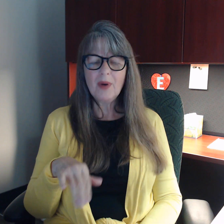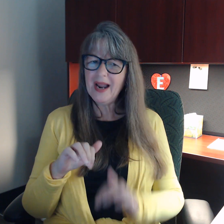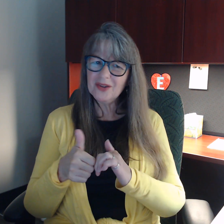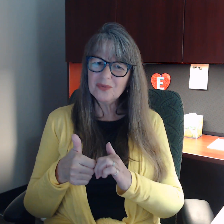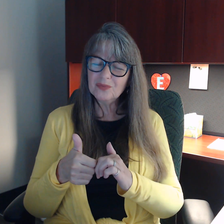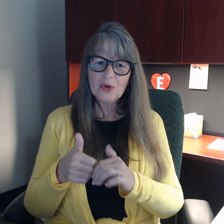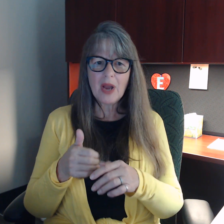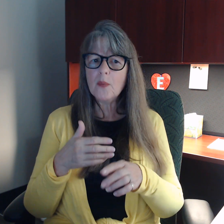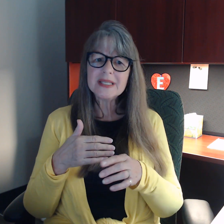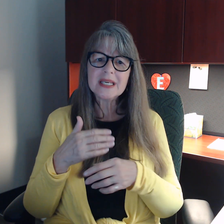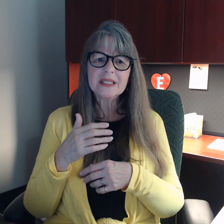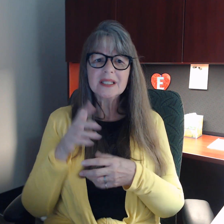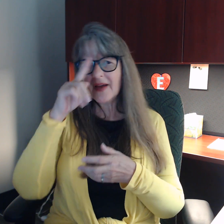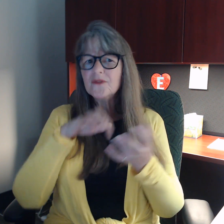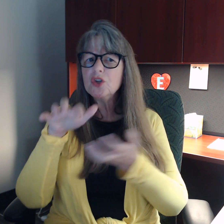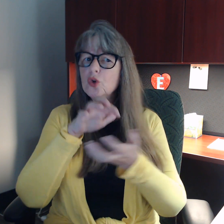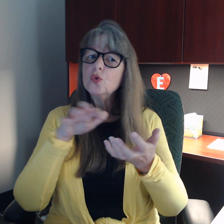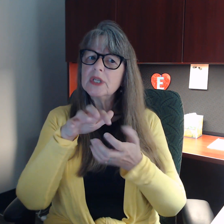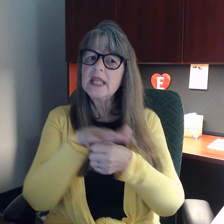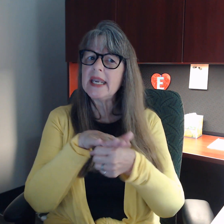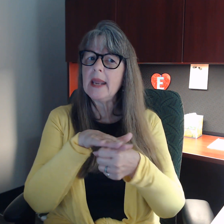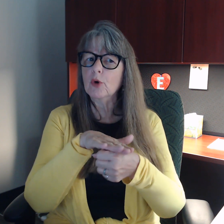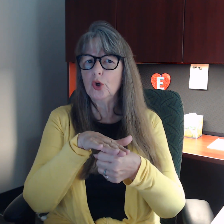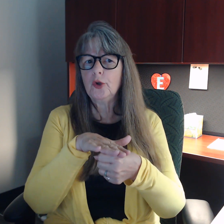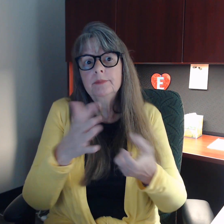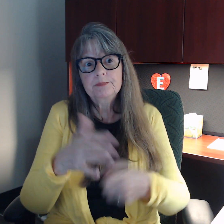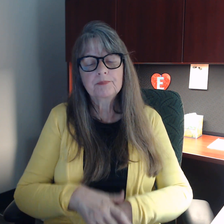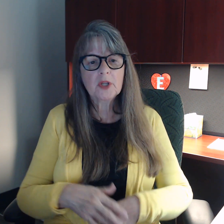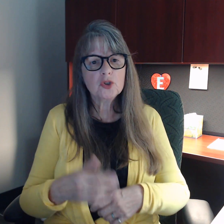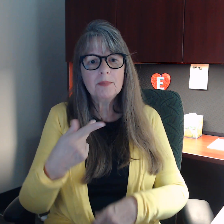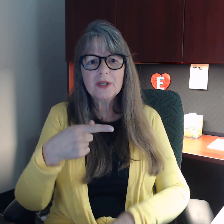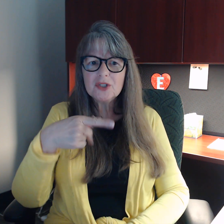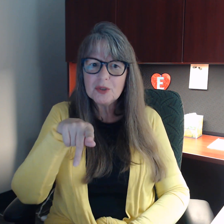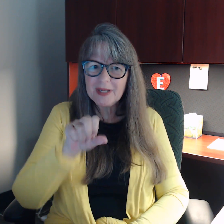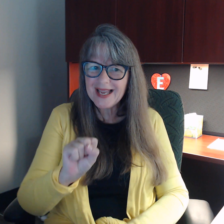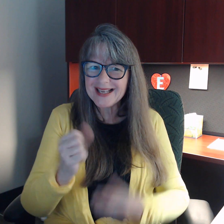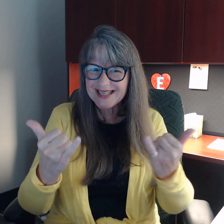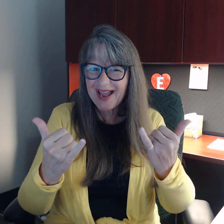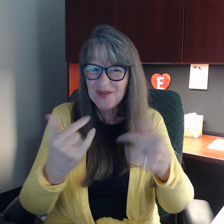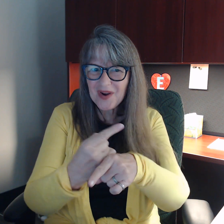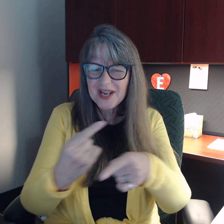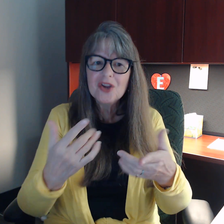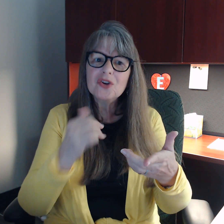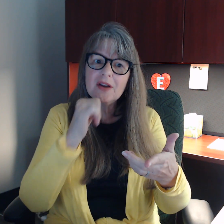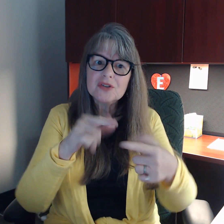how do I always get confused in that neighborhood. Because you can put in the GPS now, right? You don't have to